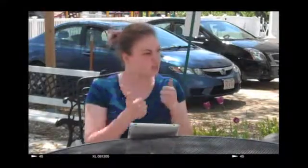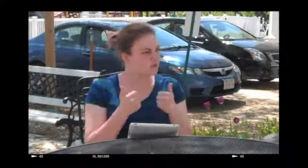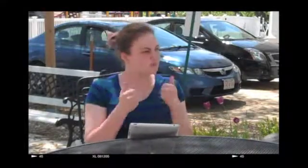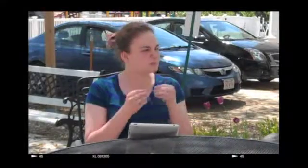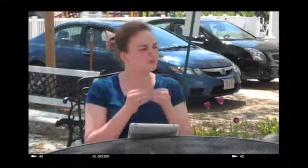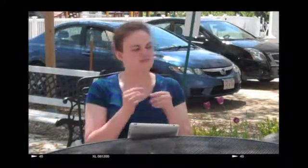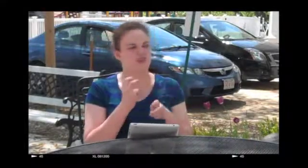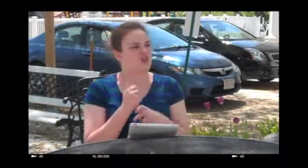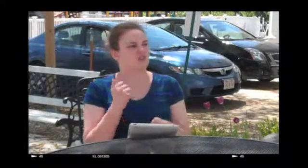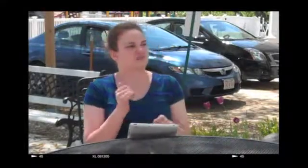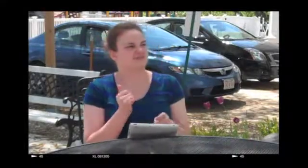So,